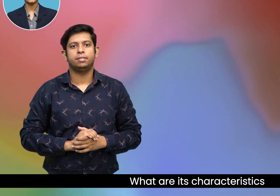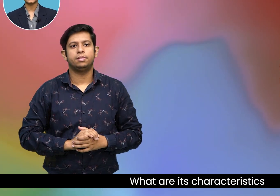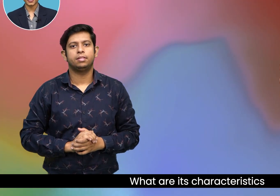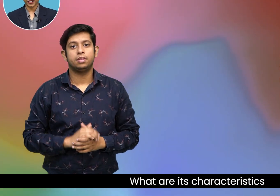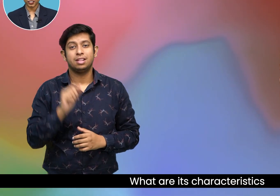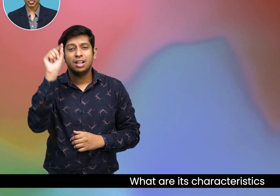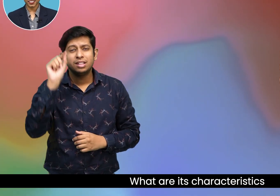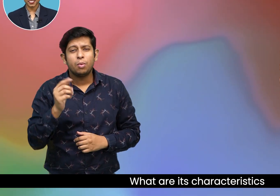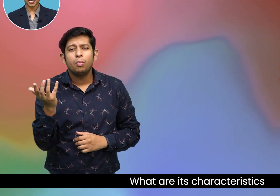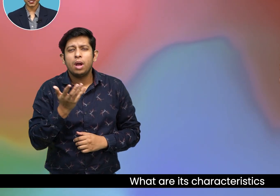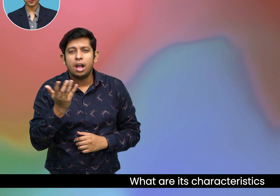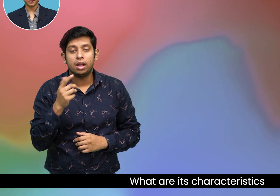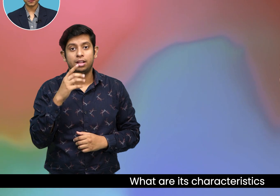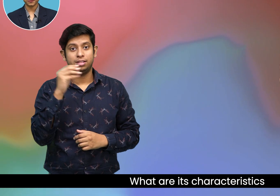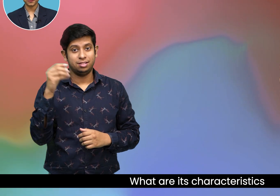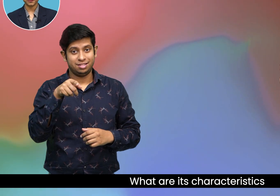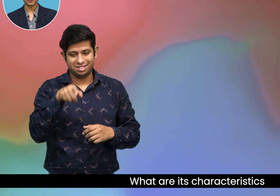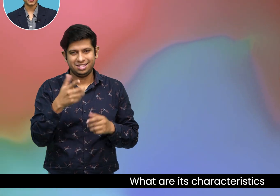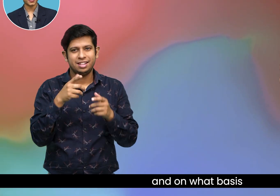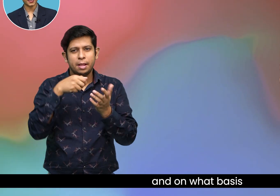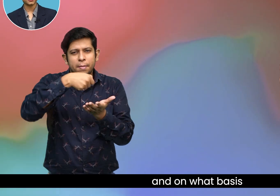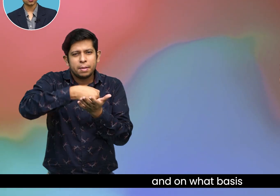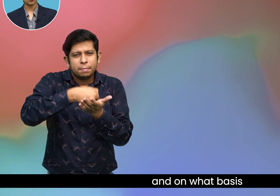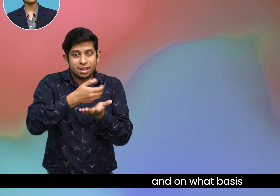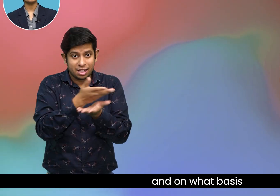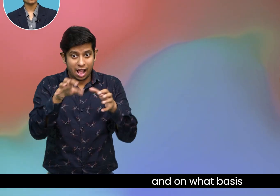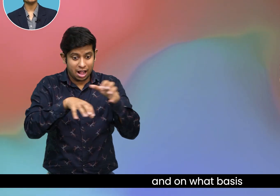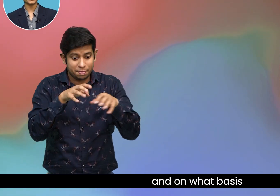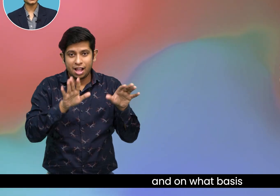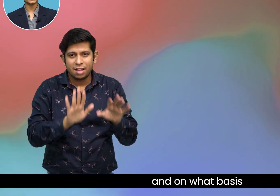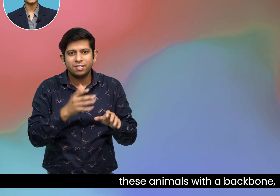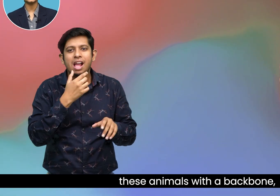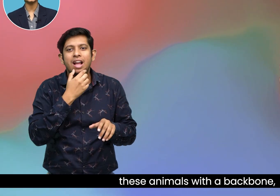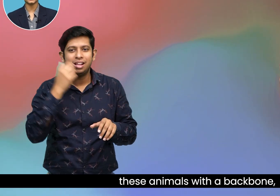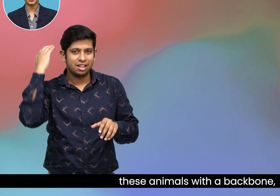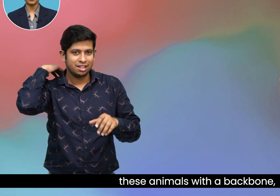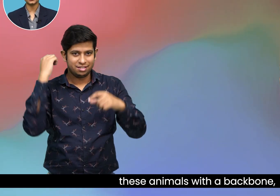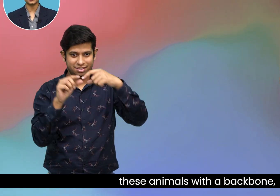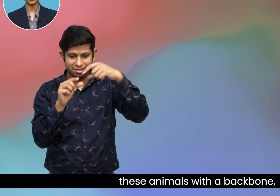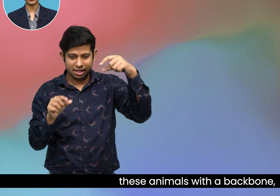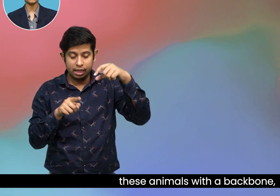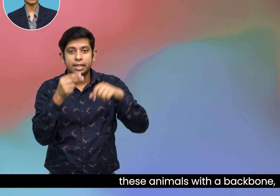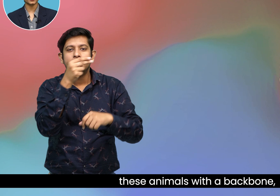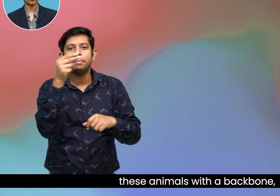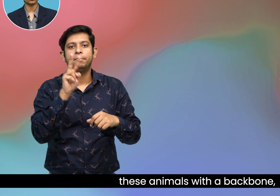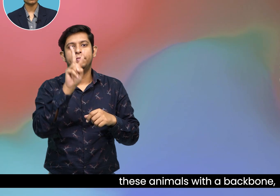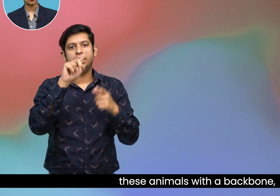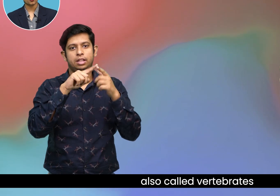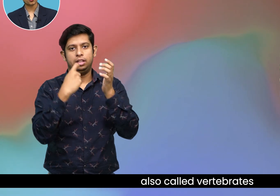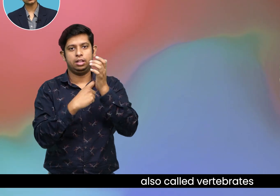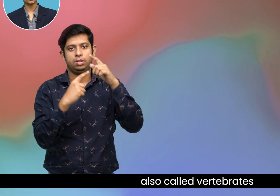What are its characteristics? And on what basis these animals with a